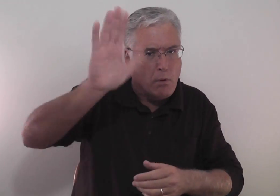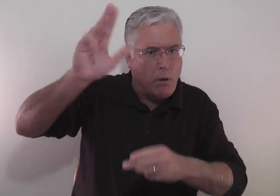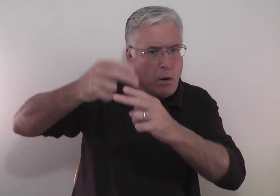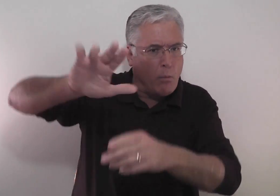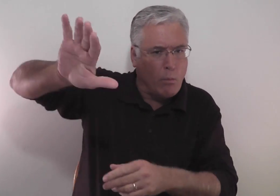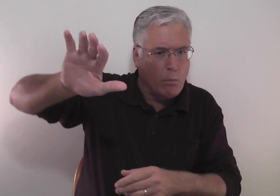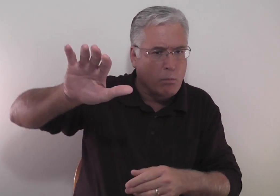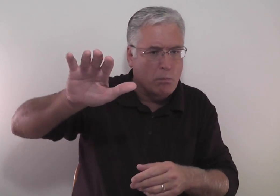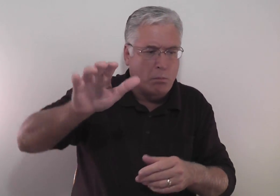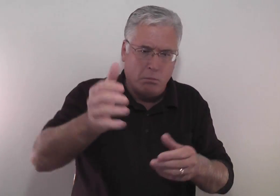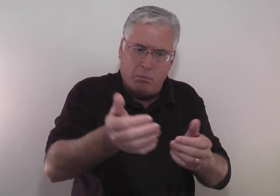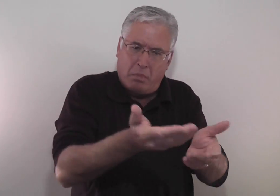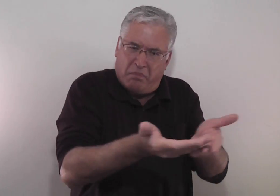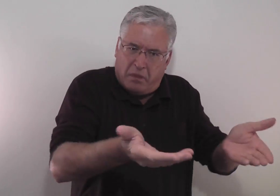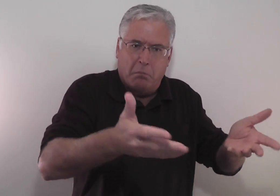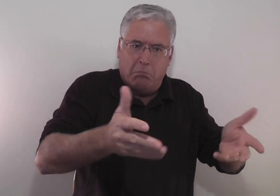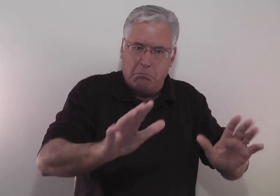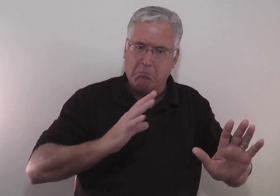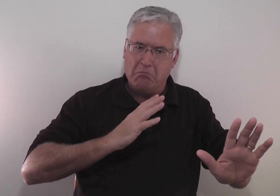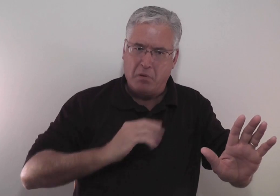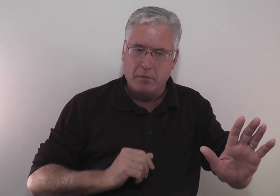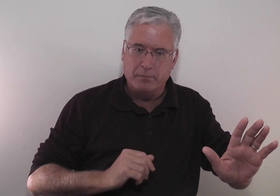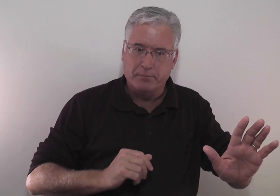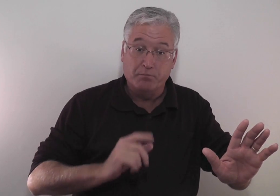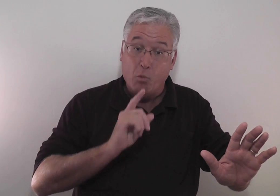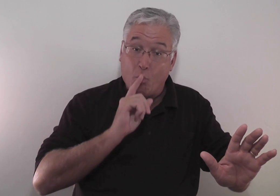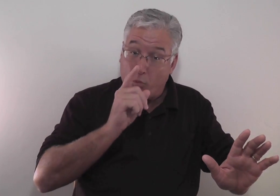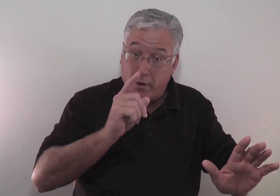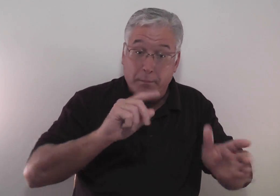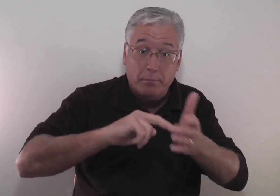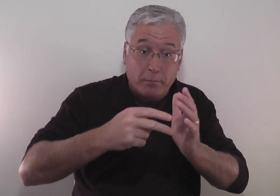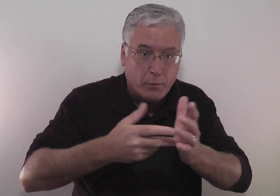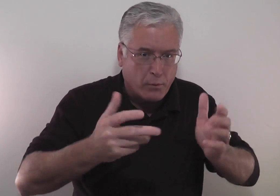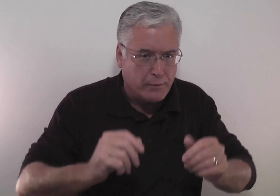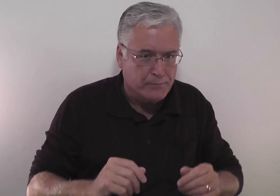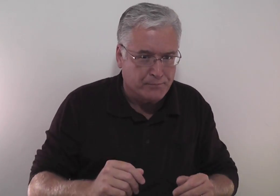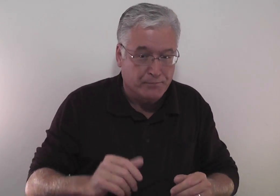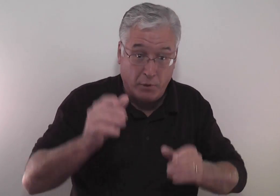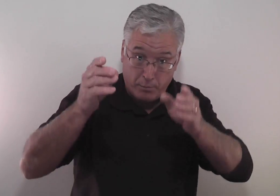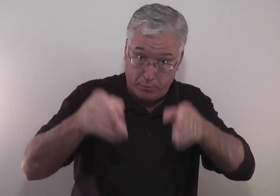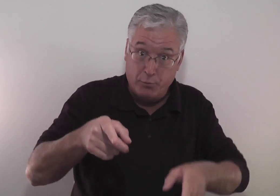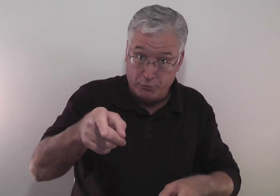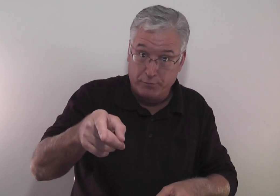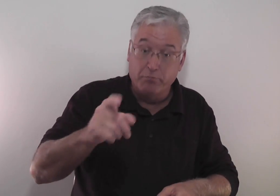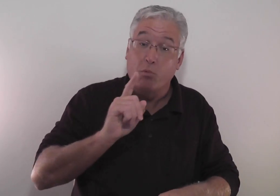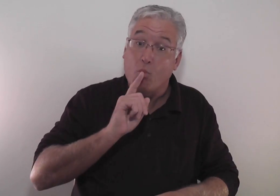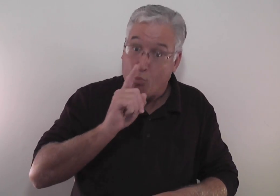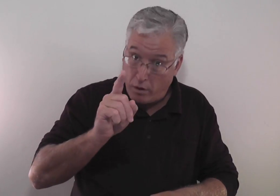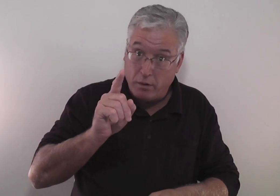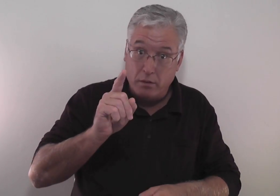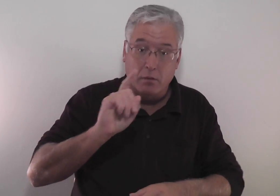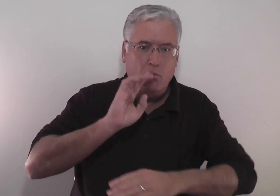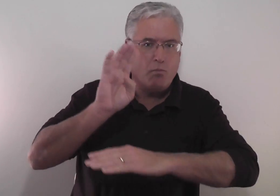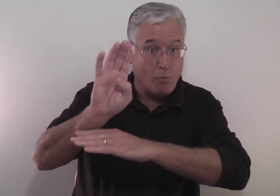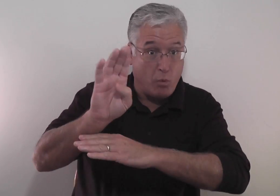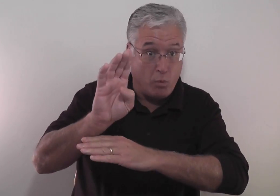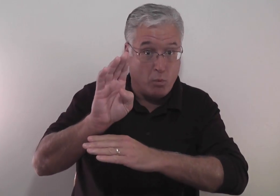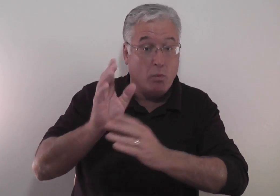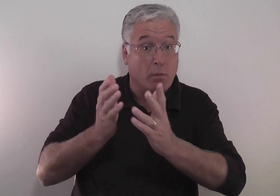name of things, really it's under God's name. Yeah, they think it's just fine if they say that and they can break it, but it's not true. Really,